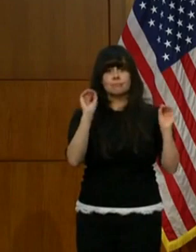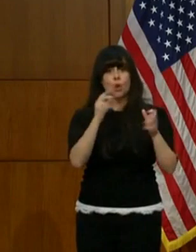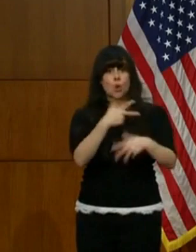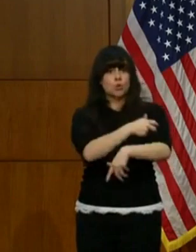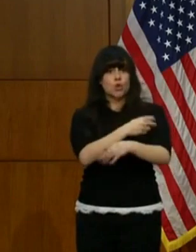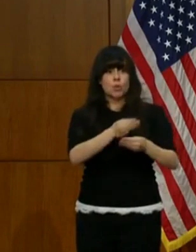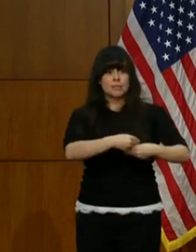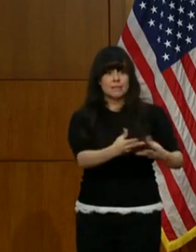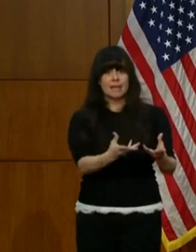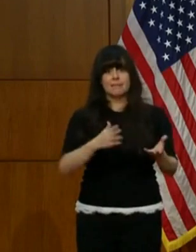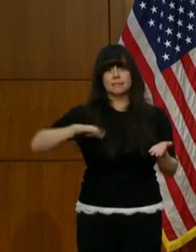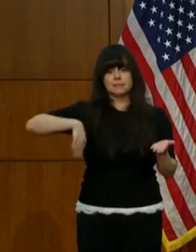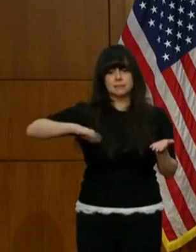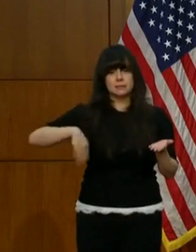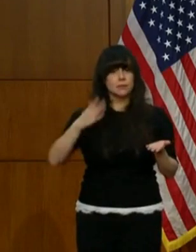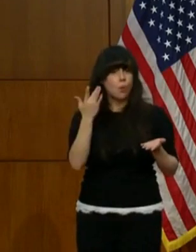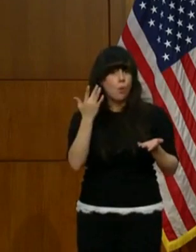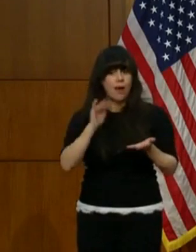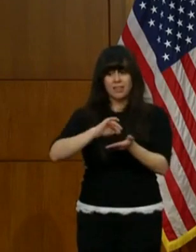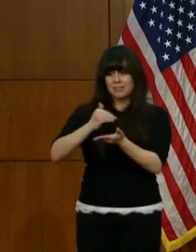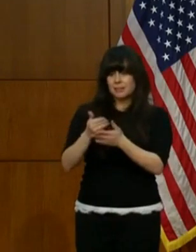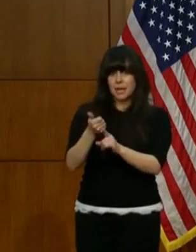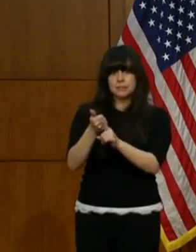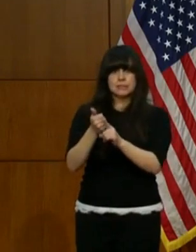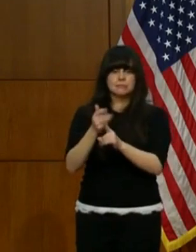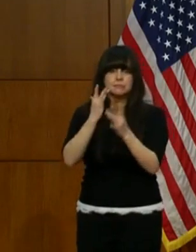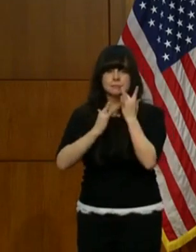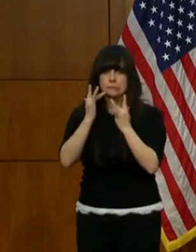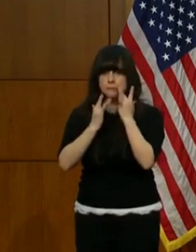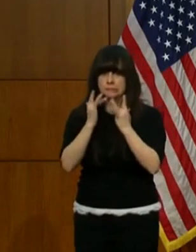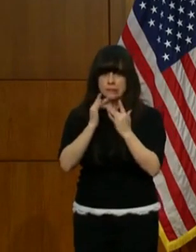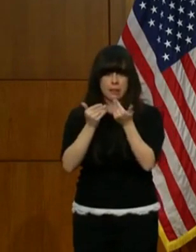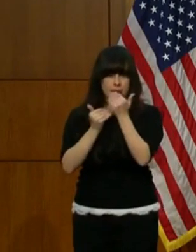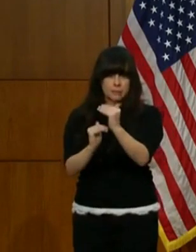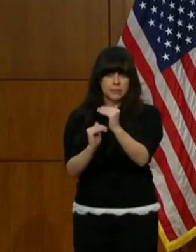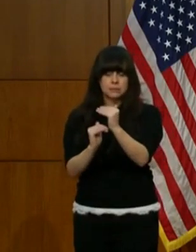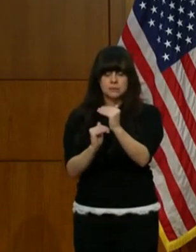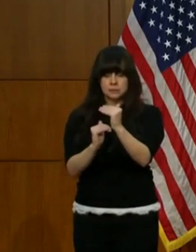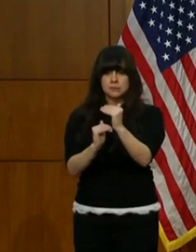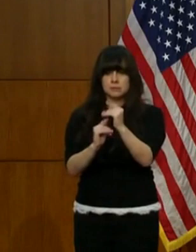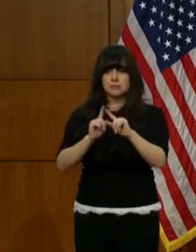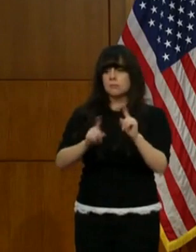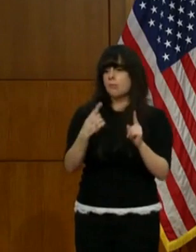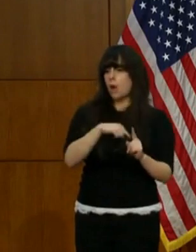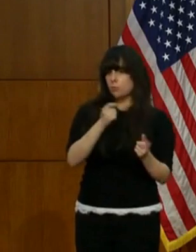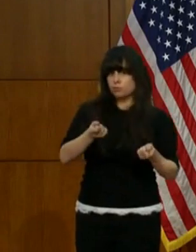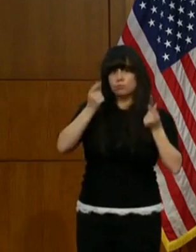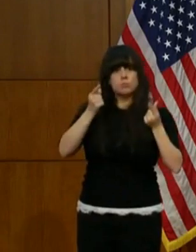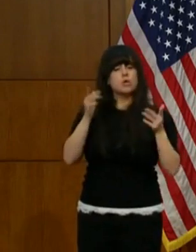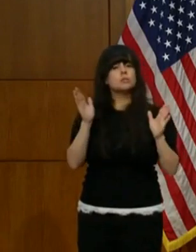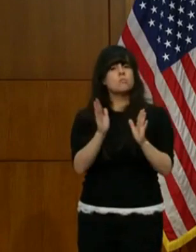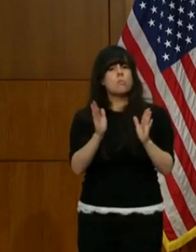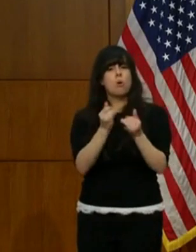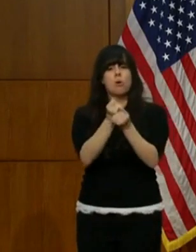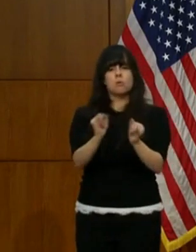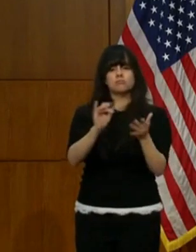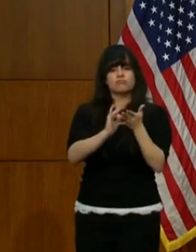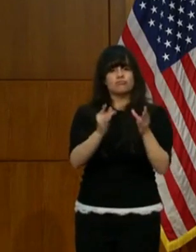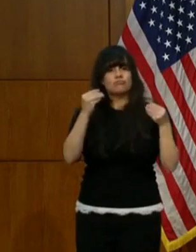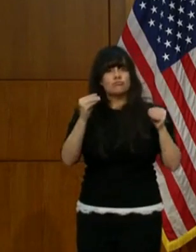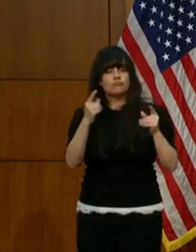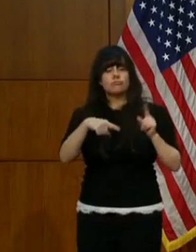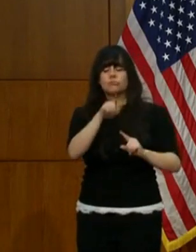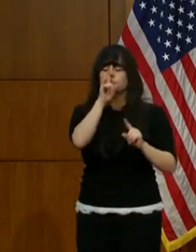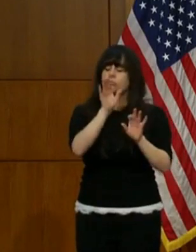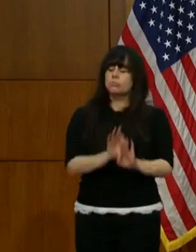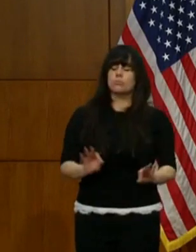because the supply is so limited. But we know that small, independent pharmacies are an important partner